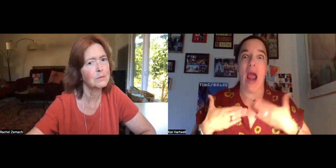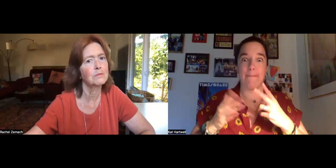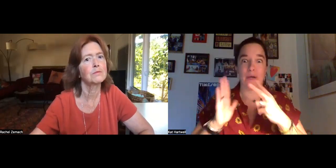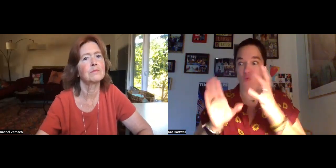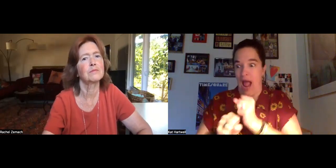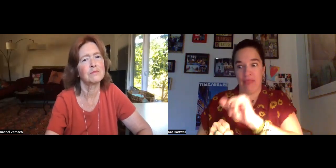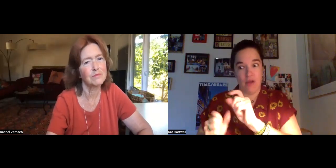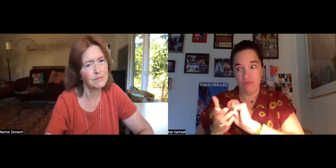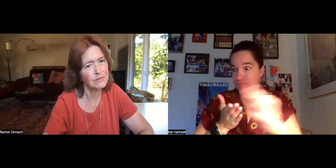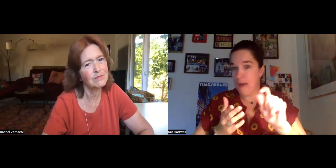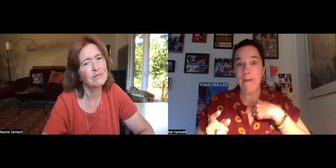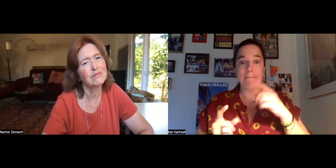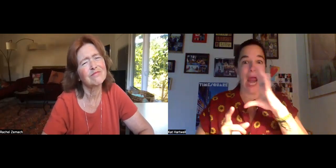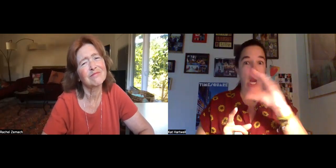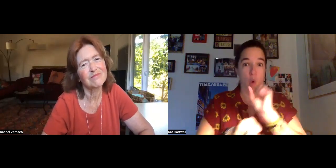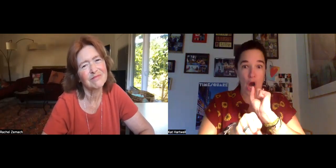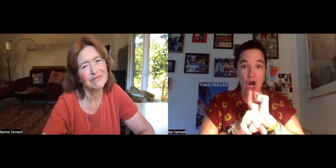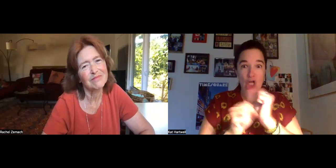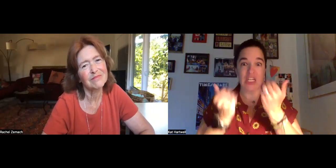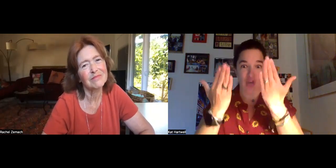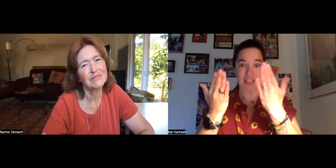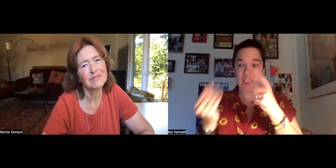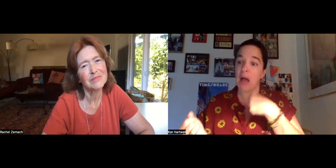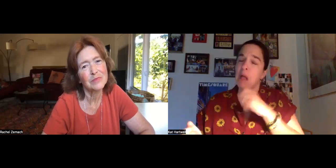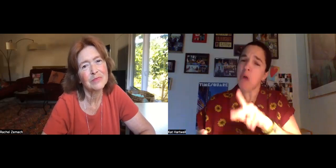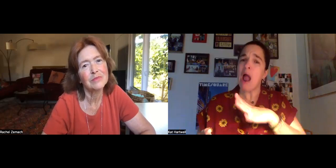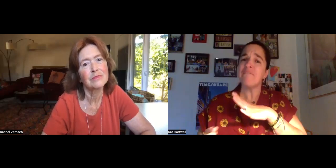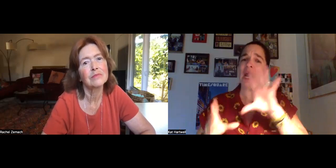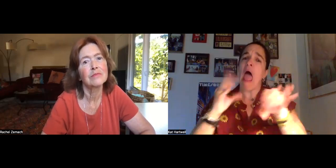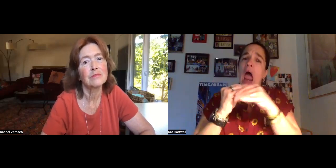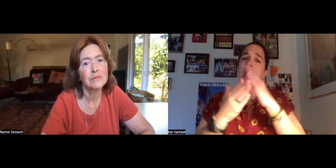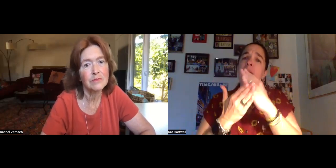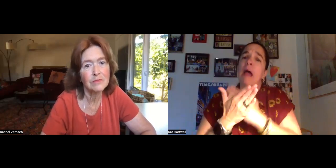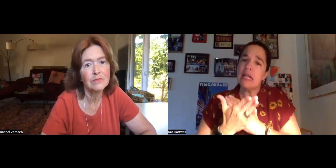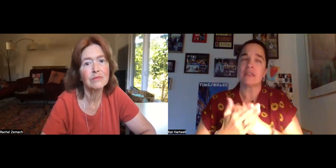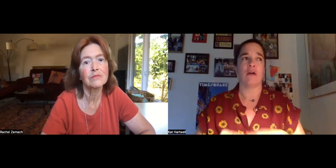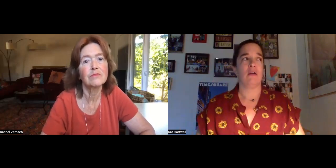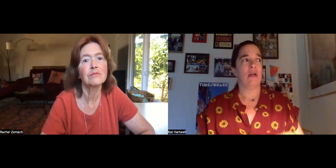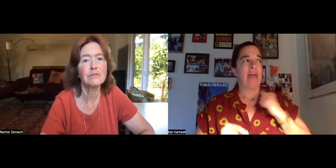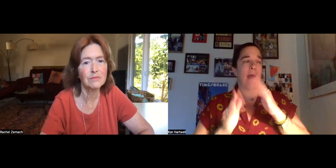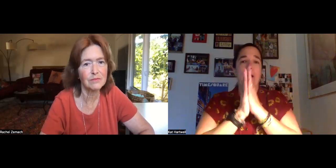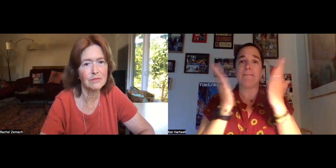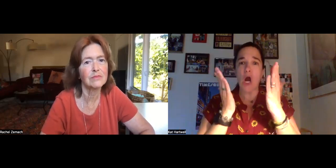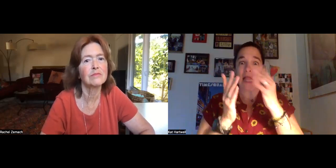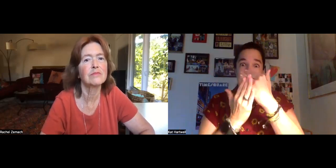happy you got my coworker suggested. I'm like, okay, but I know my list. Then my book